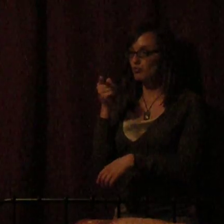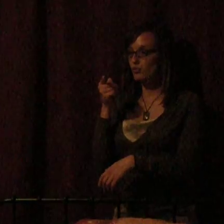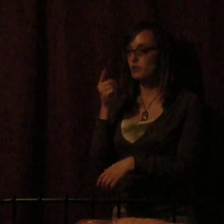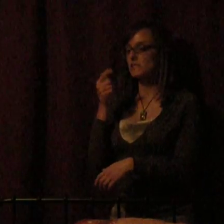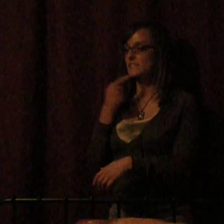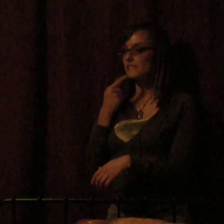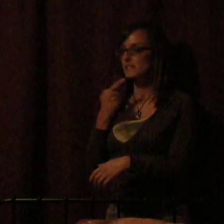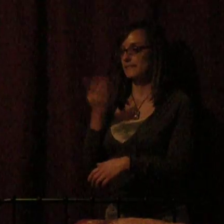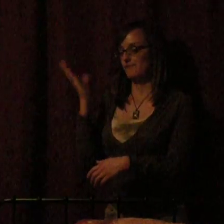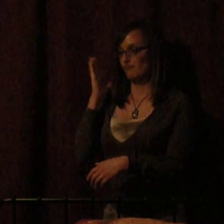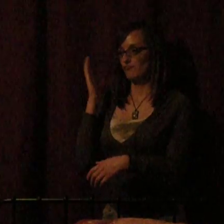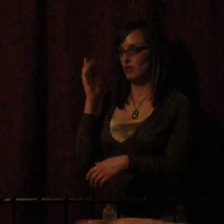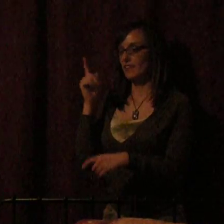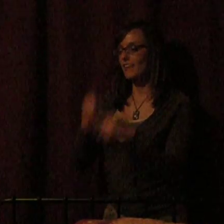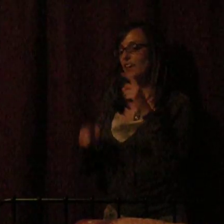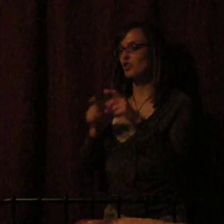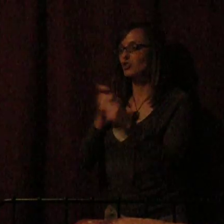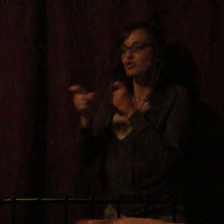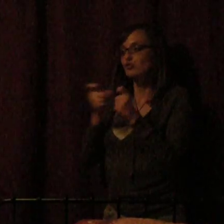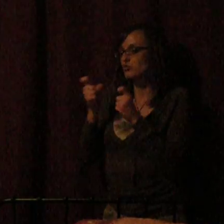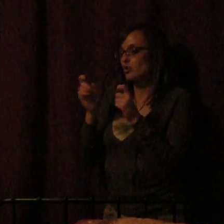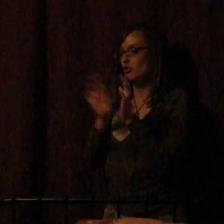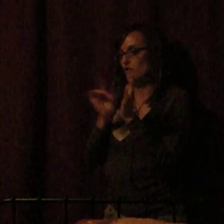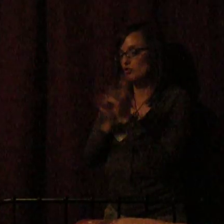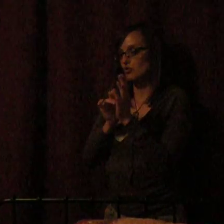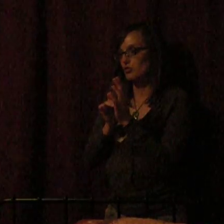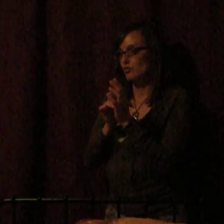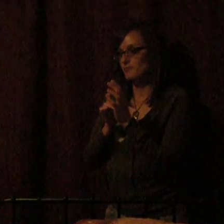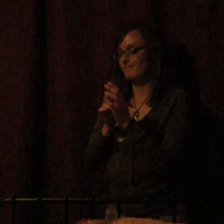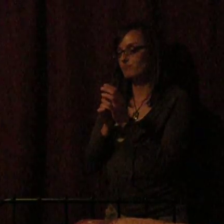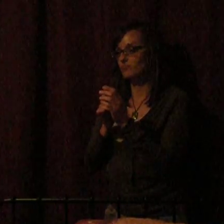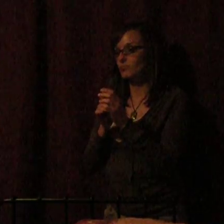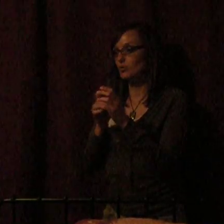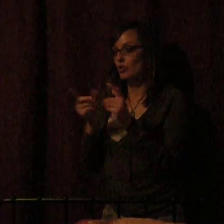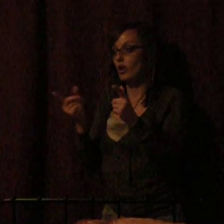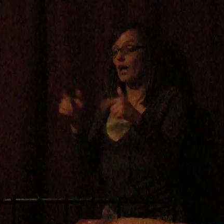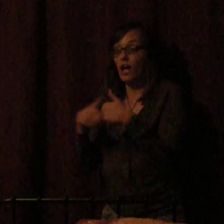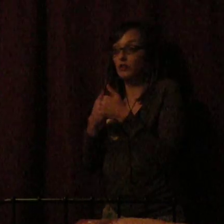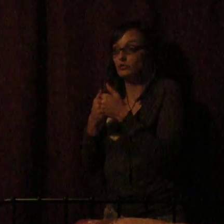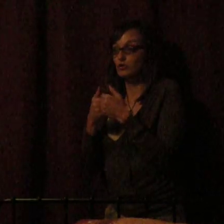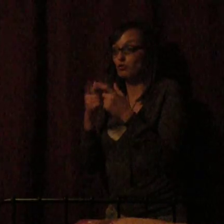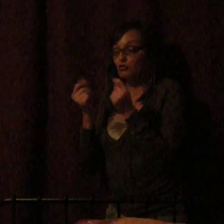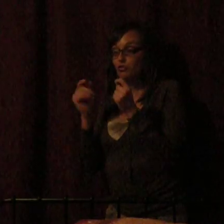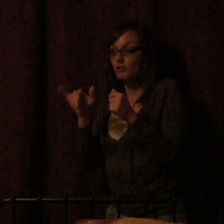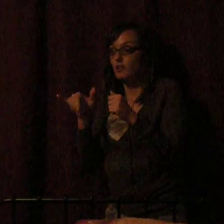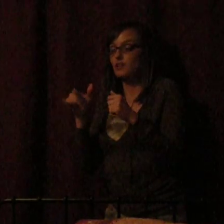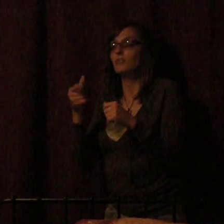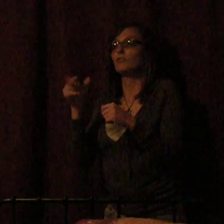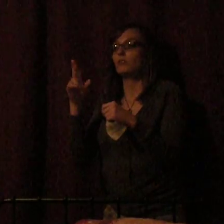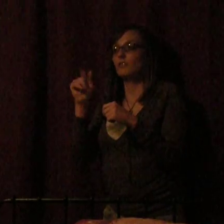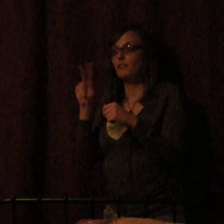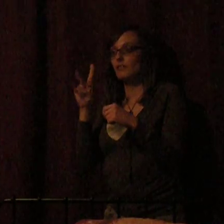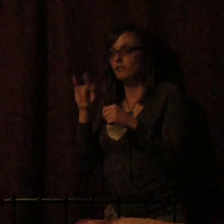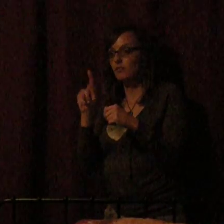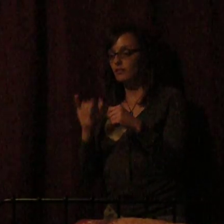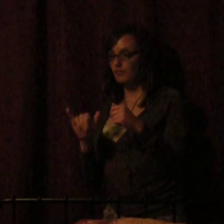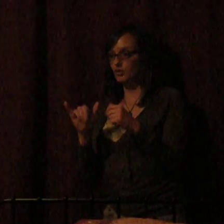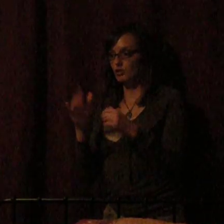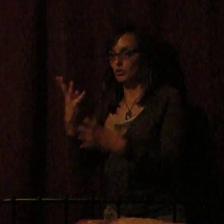goes. Gravity does that, just sucks it down the drain. Now, Ira, we've been making soaps and